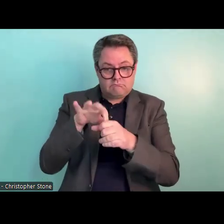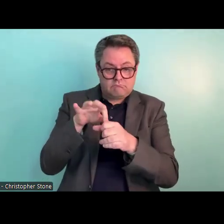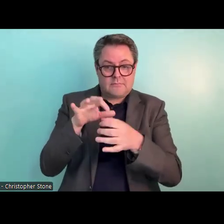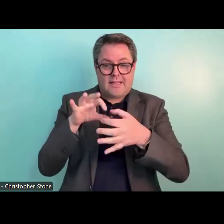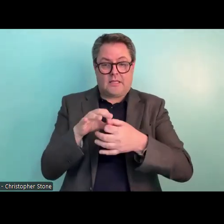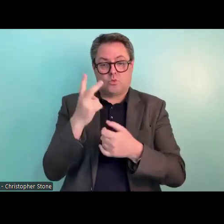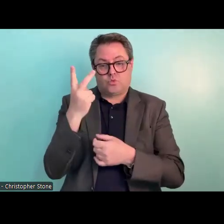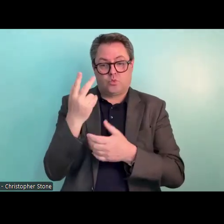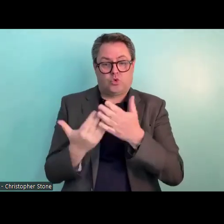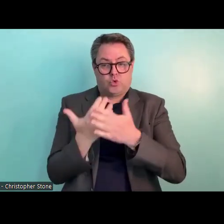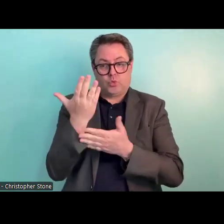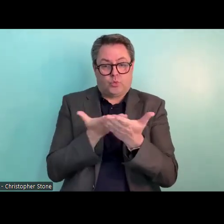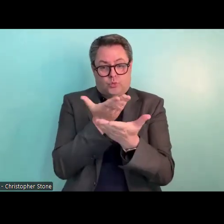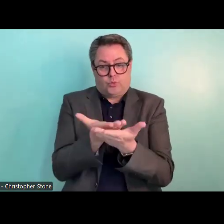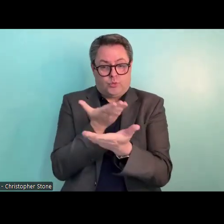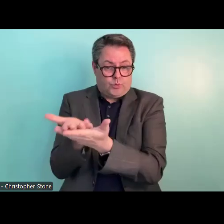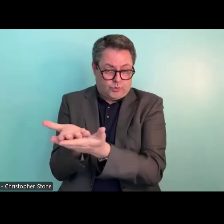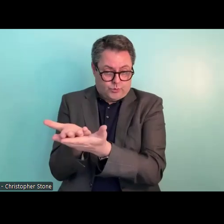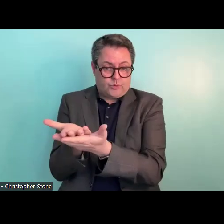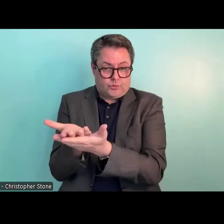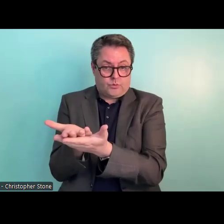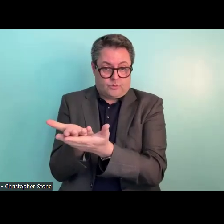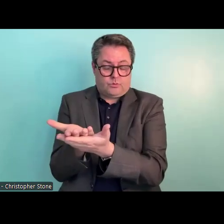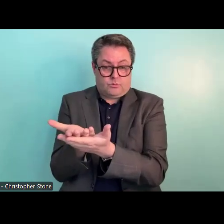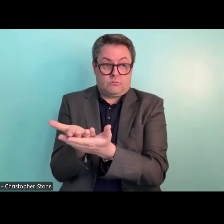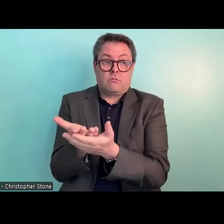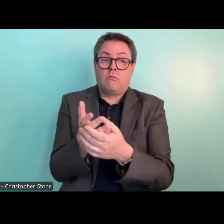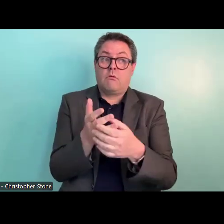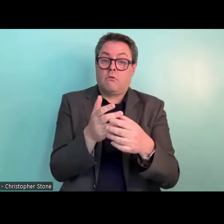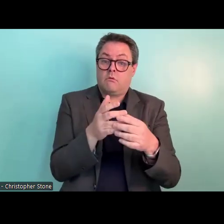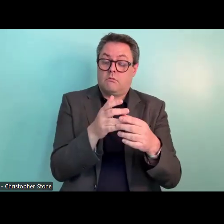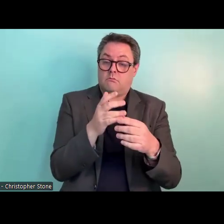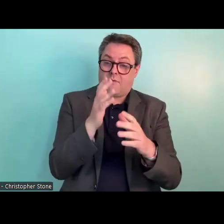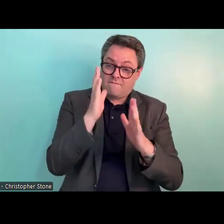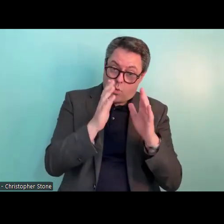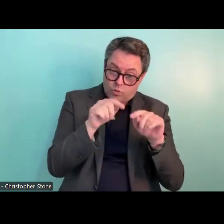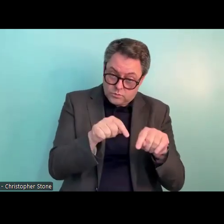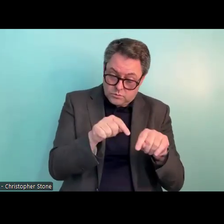After that, there will be a vote around admittance of 2 new national members.